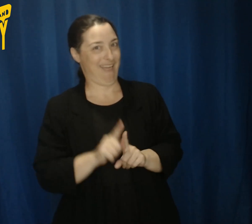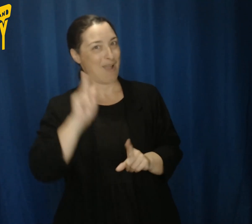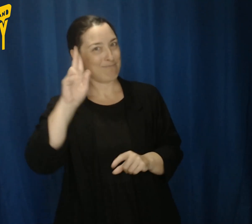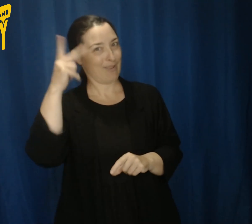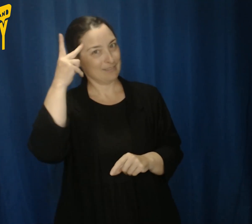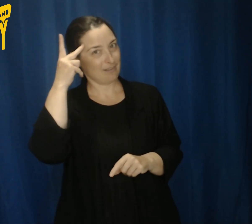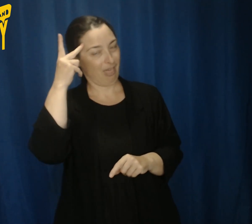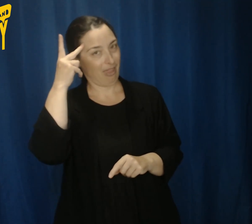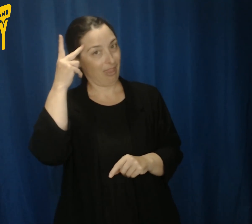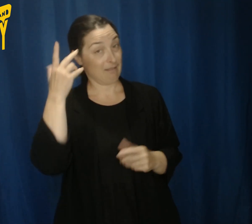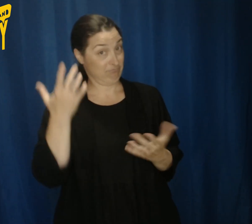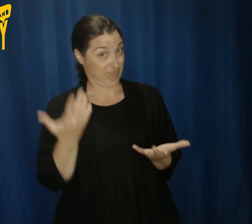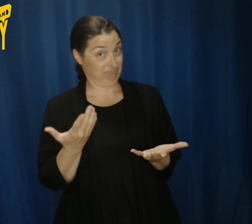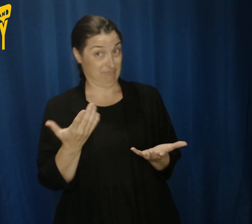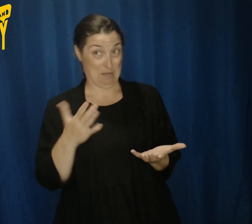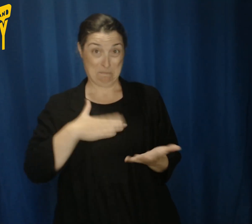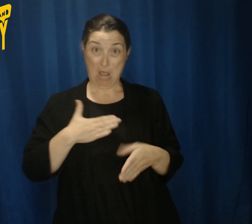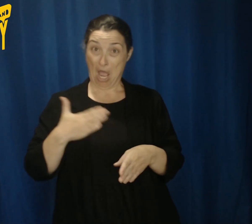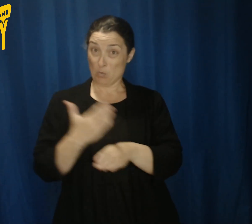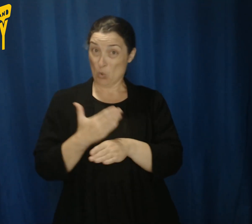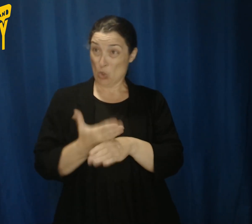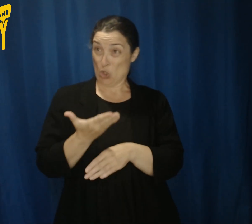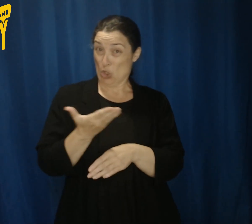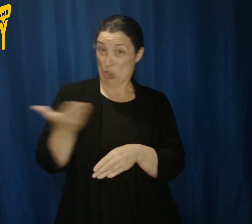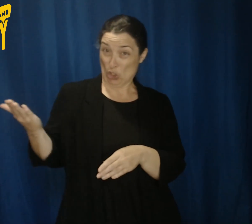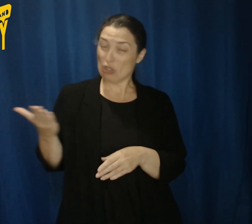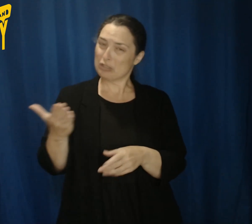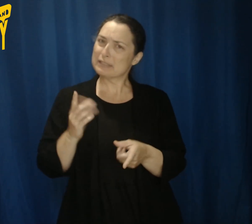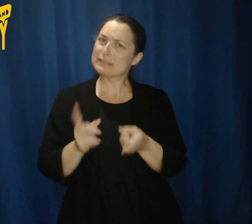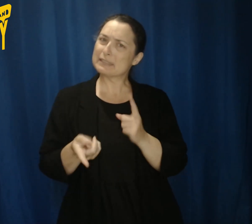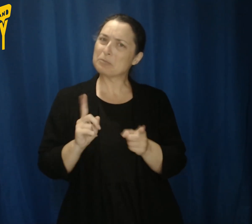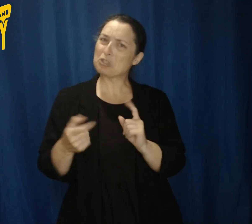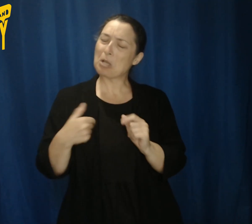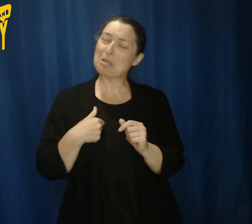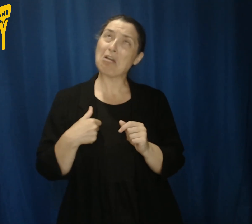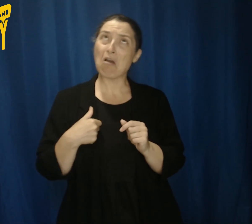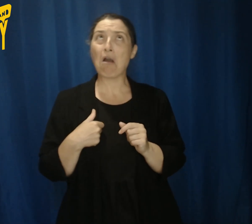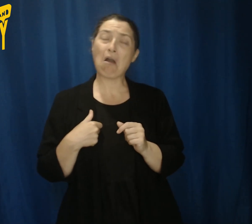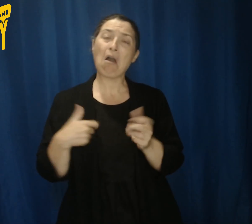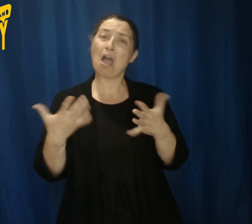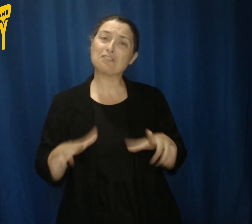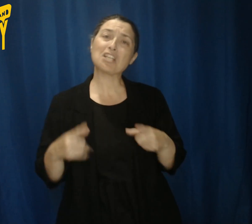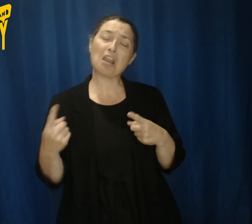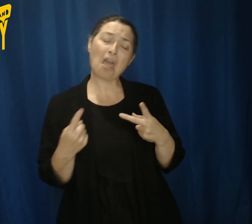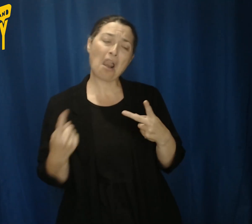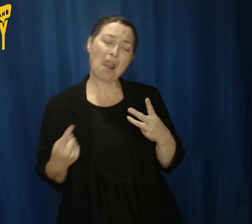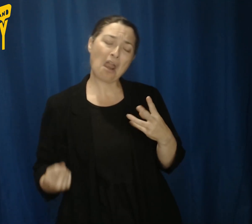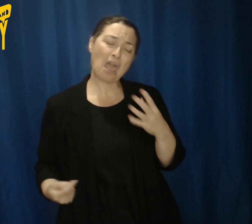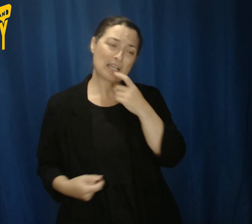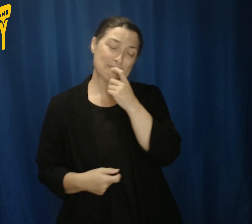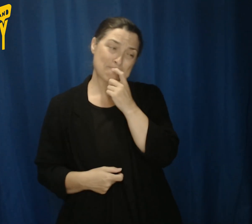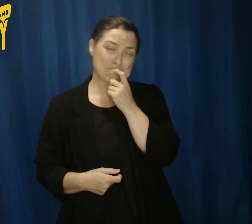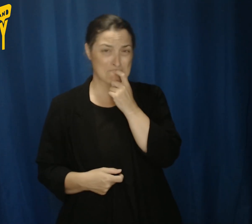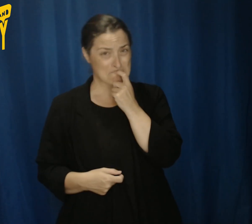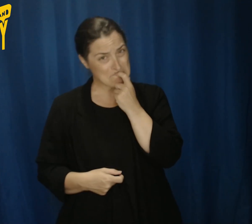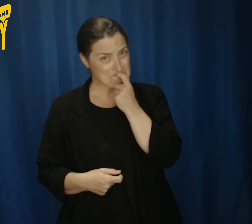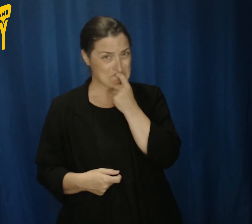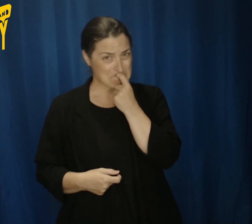to look at my body of work, and I have to sometimes to go, oh, I've done this, this, this, this, and this, I would argue that a lot of